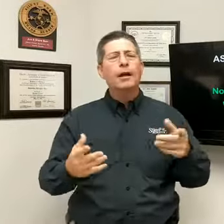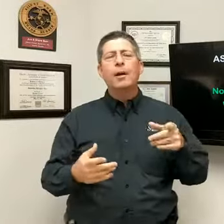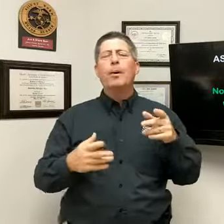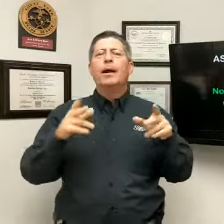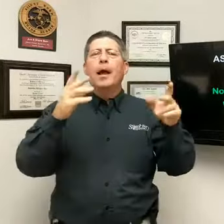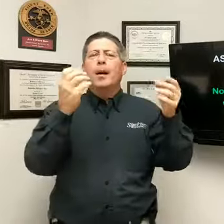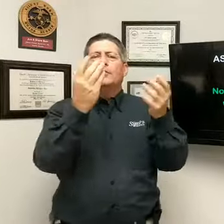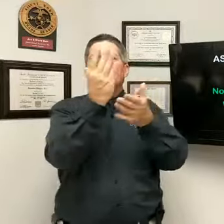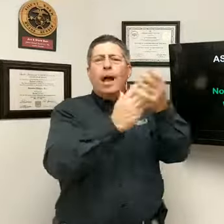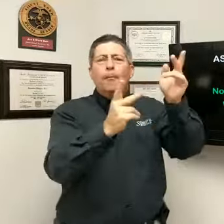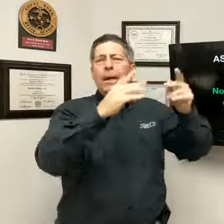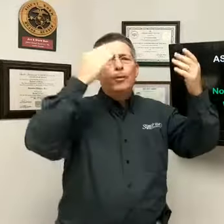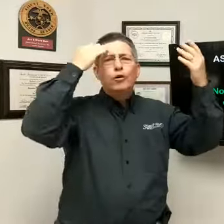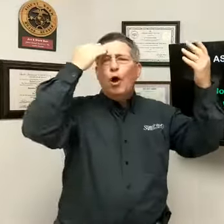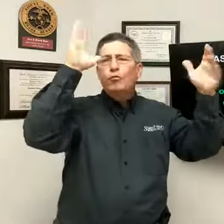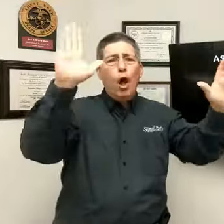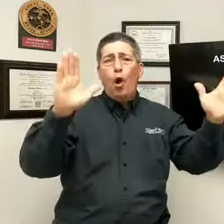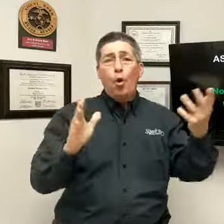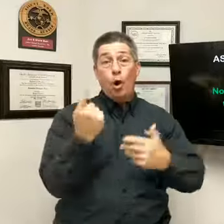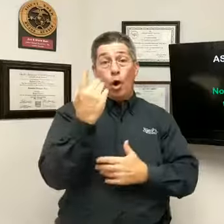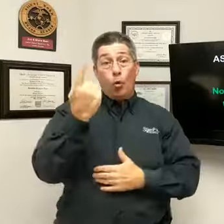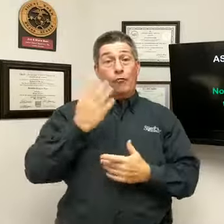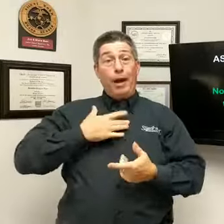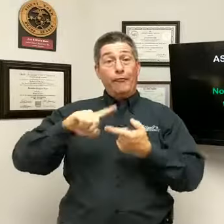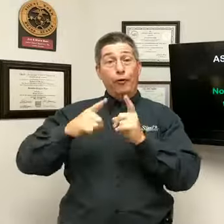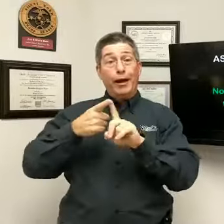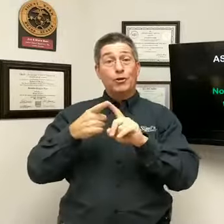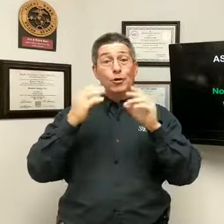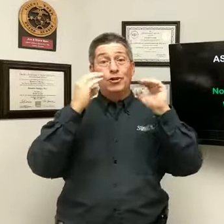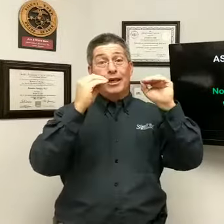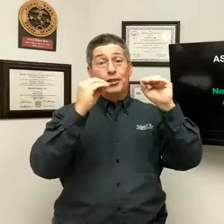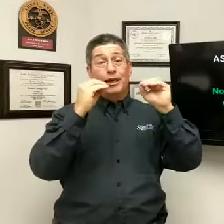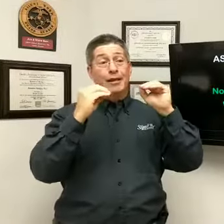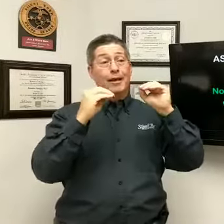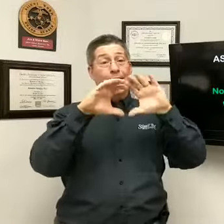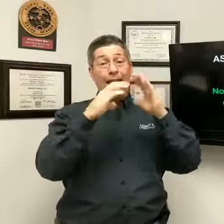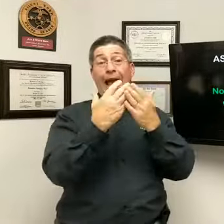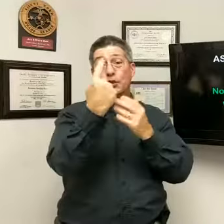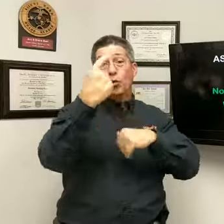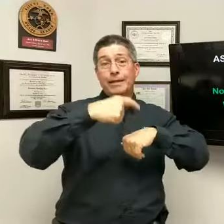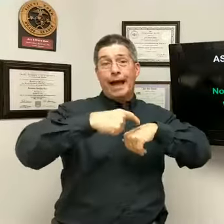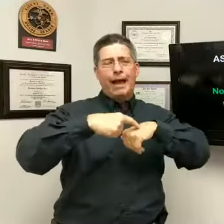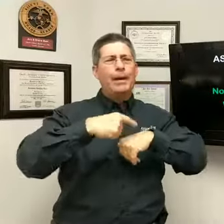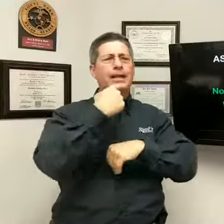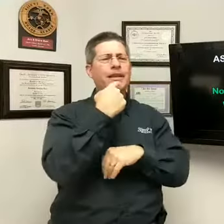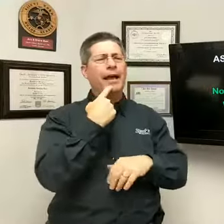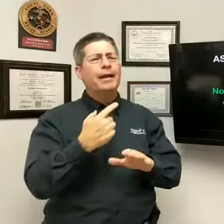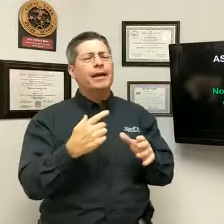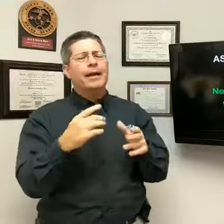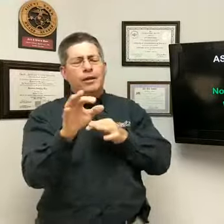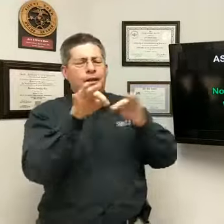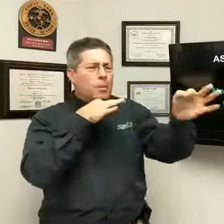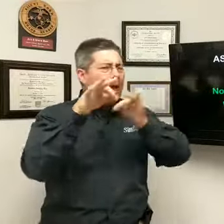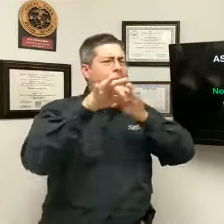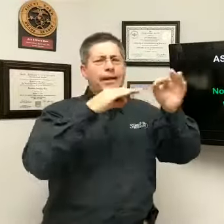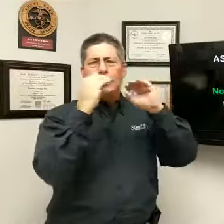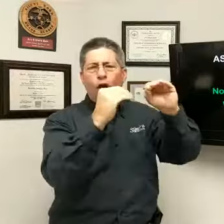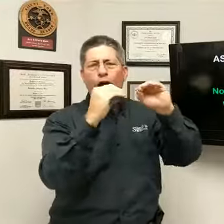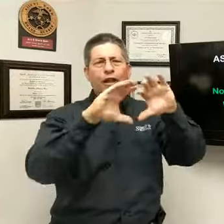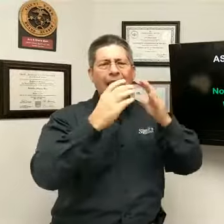but some people don't know. One of my friends was teaching a class one time, and he explained and he taught the class,